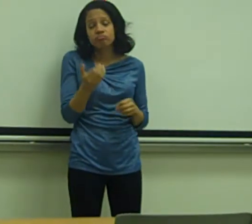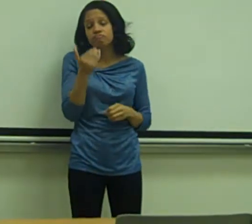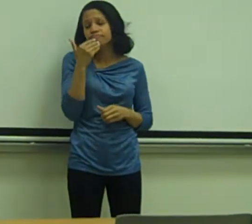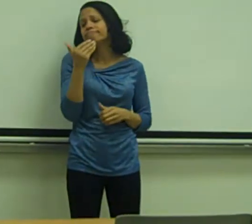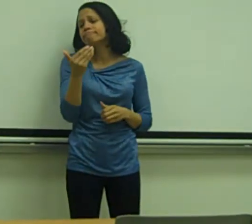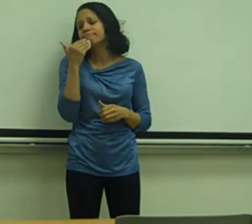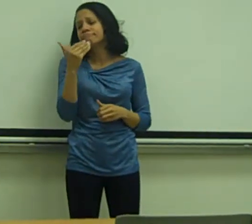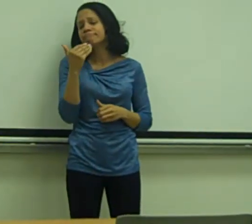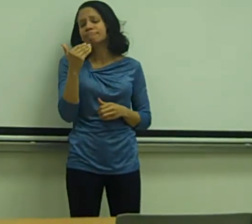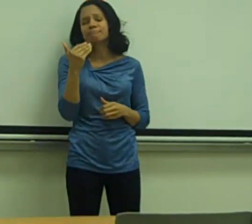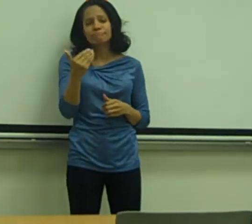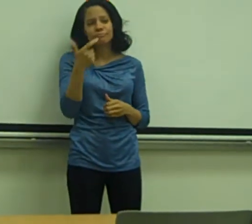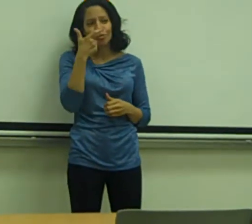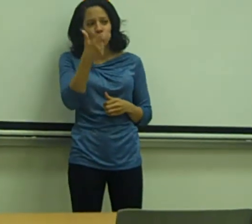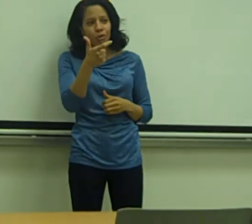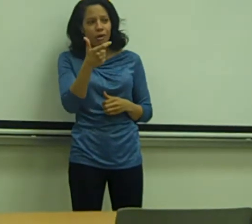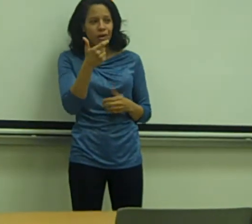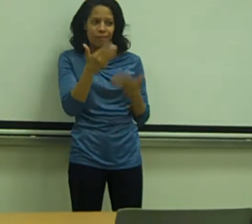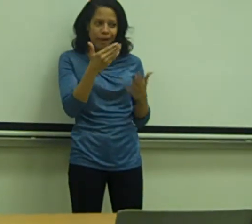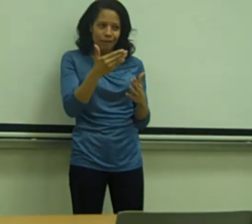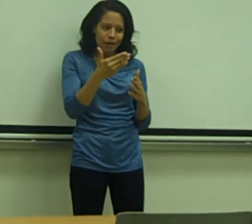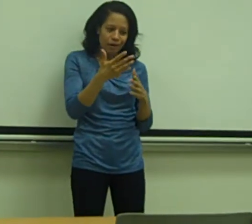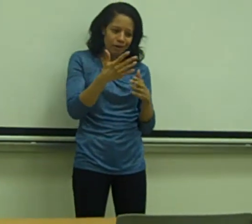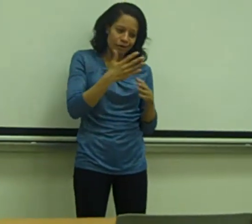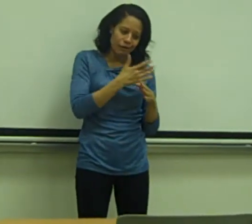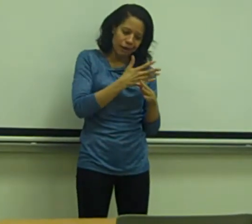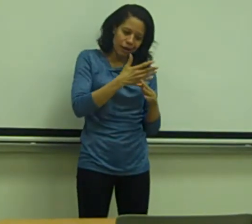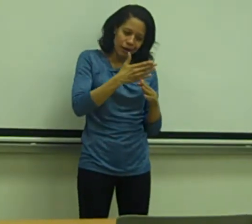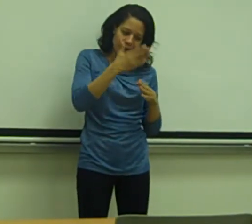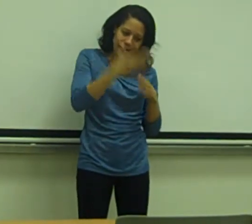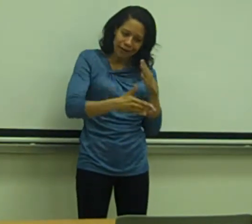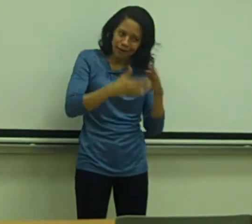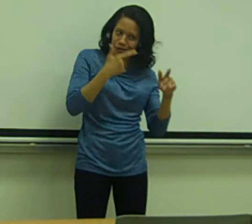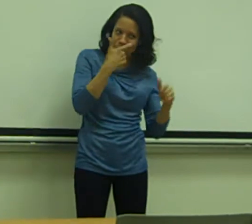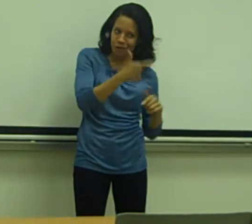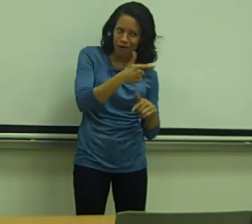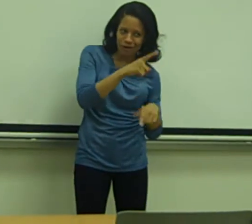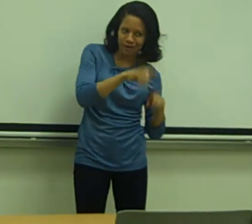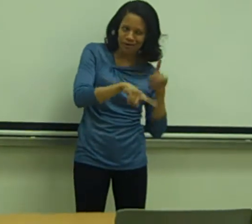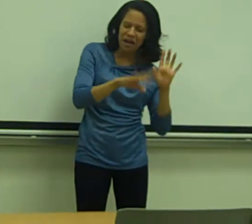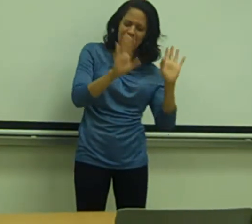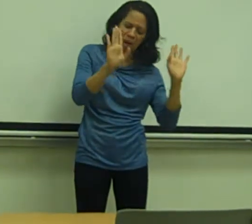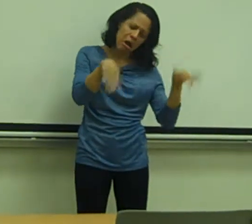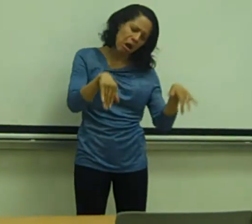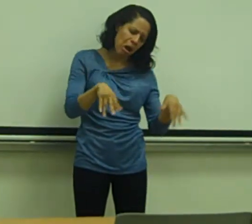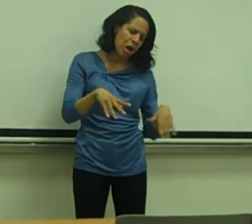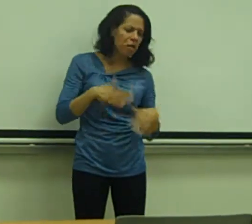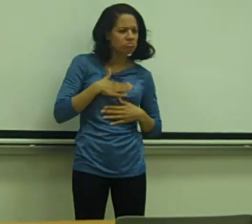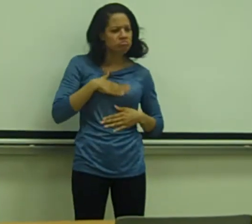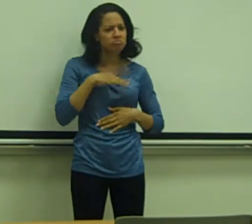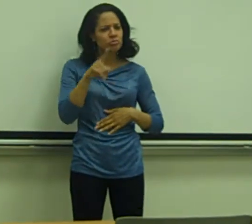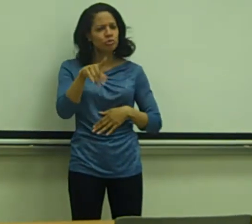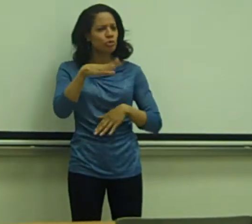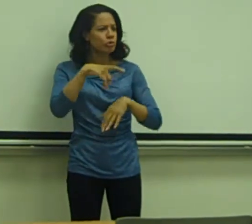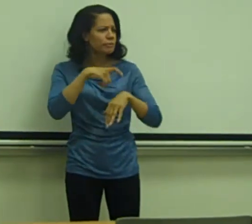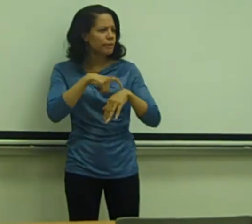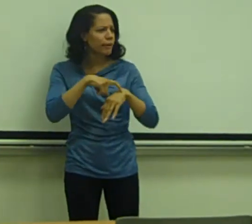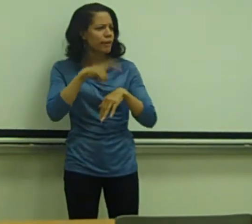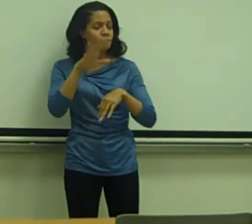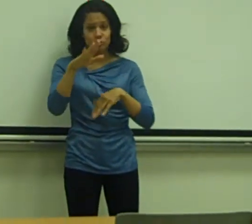if you didn't make it all the way to the end of the video. I appreciate you taking the time out of your busy schedule to listen to me talk about whatever I want to, and